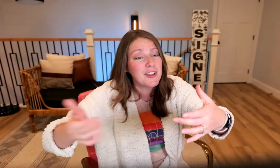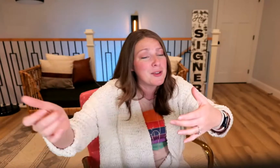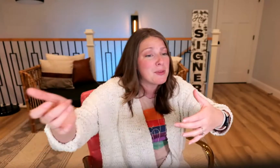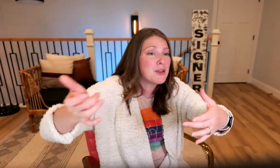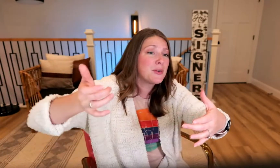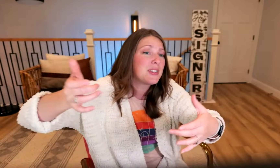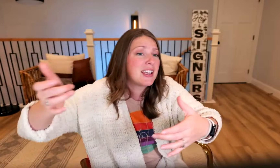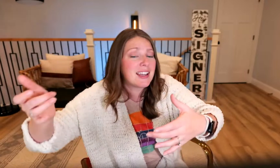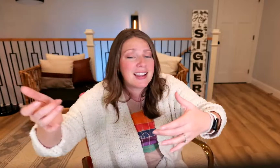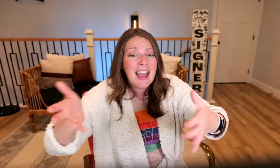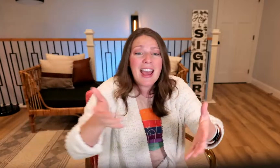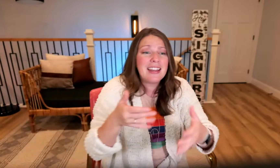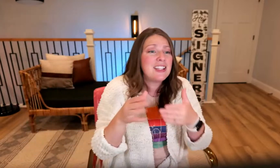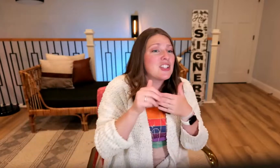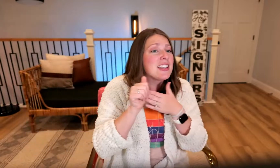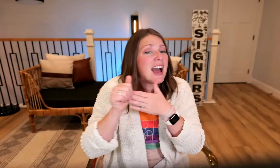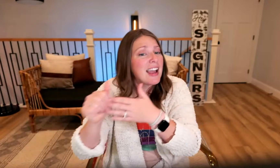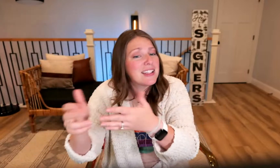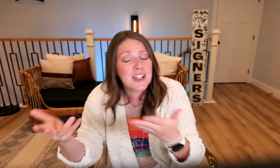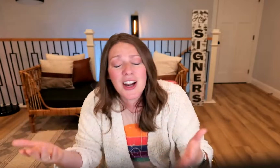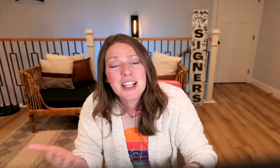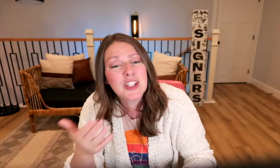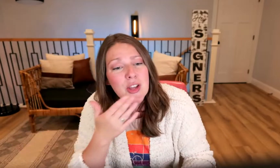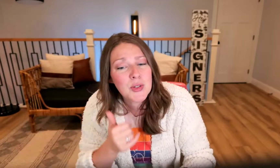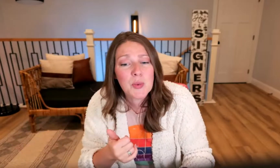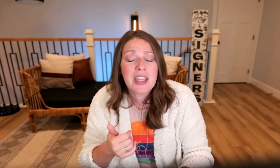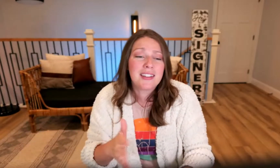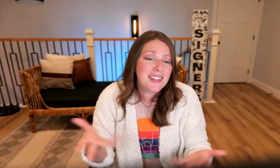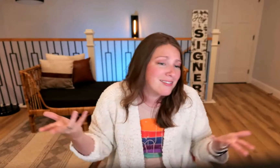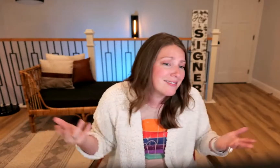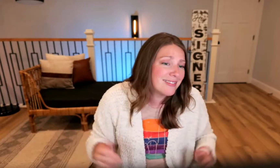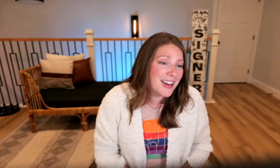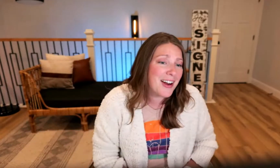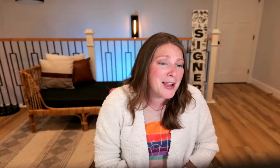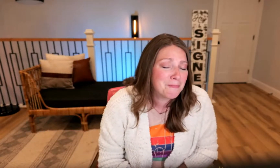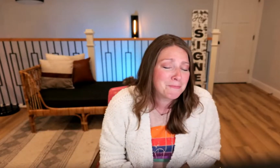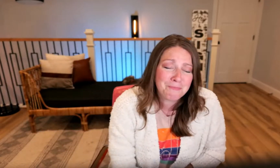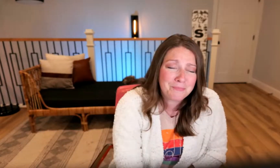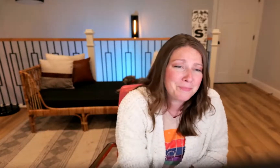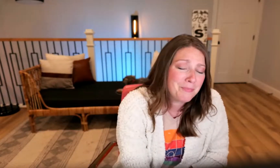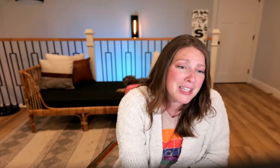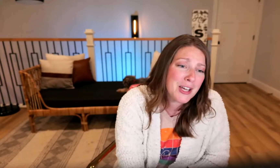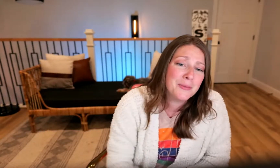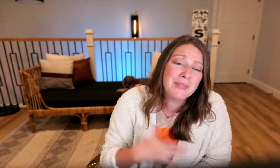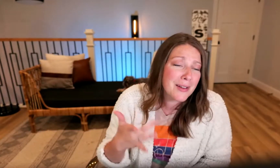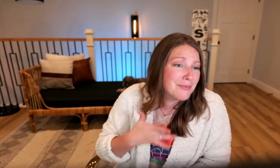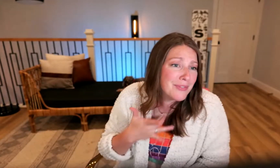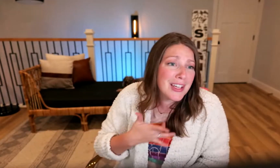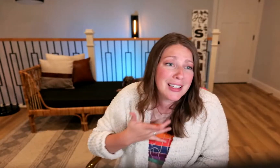the music, and he just guides her. It's so sweet. All right. So yeah, feeling.